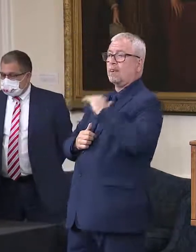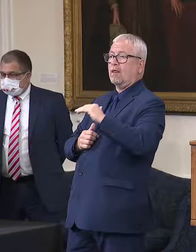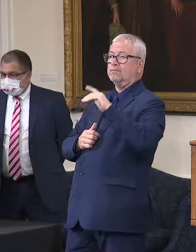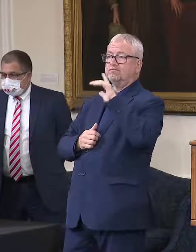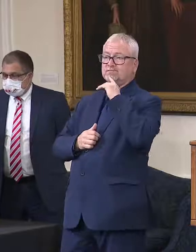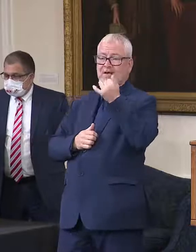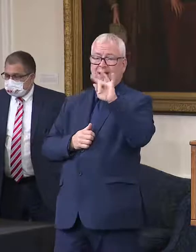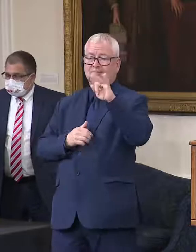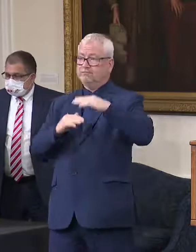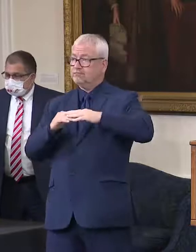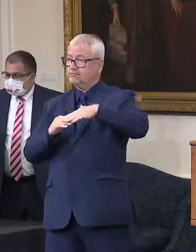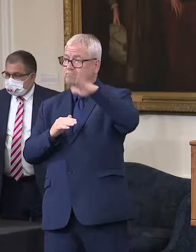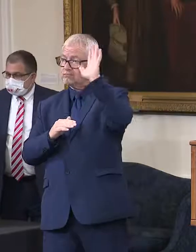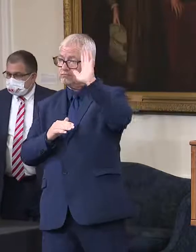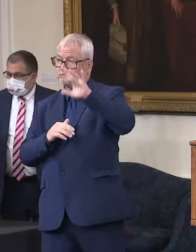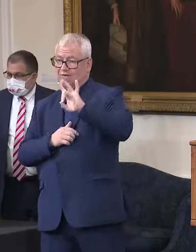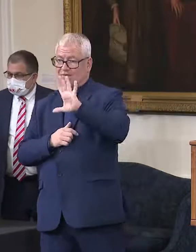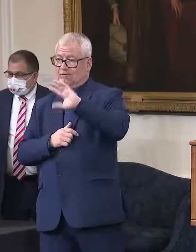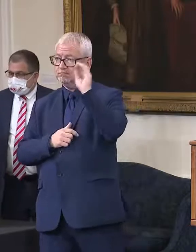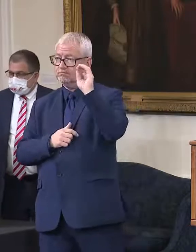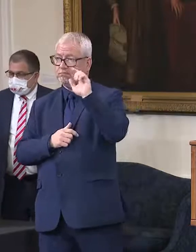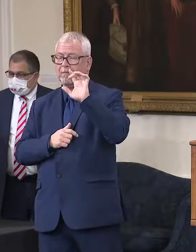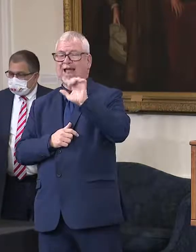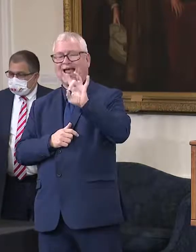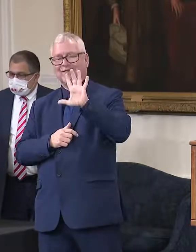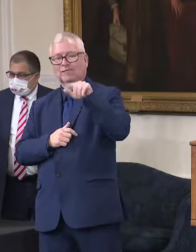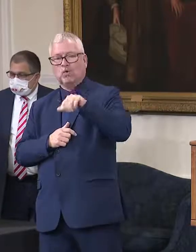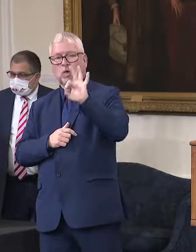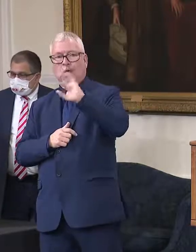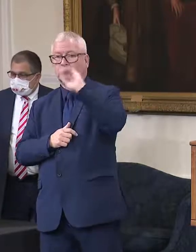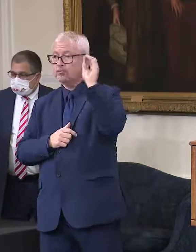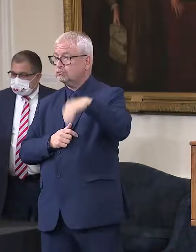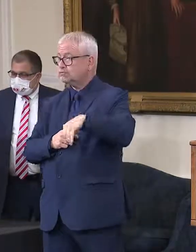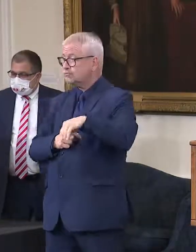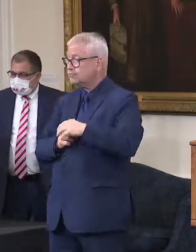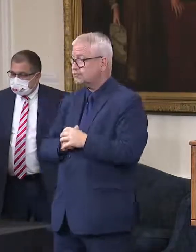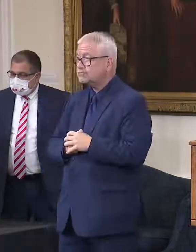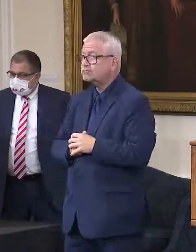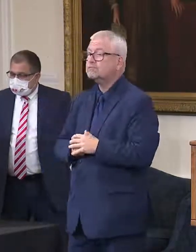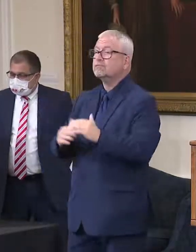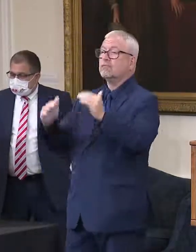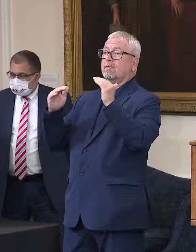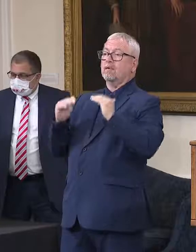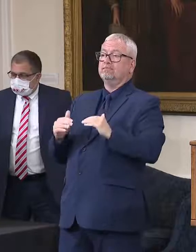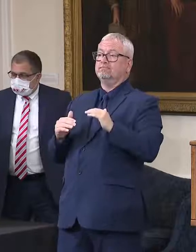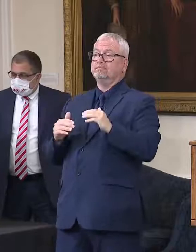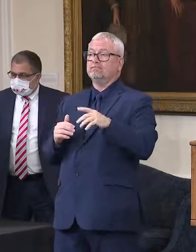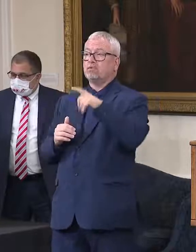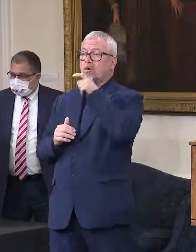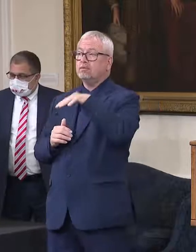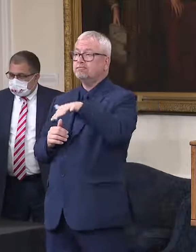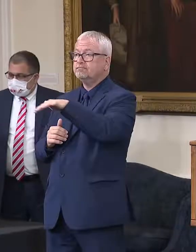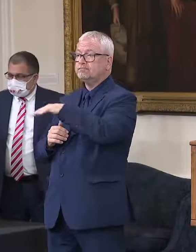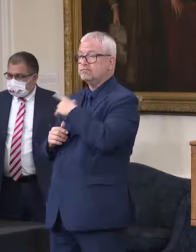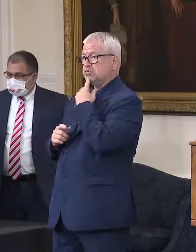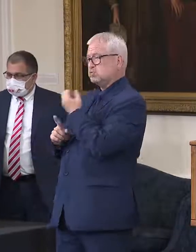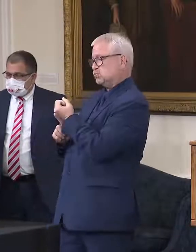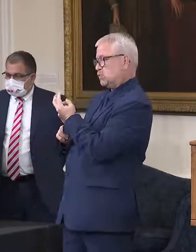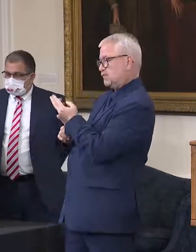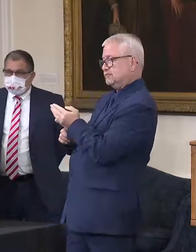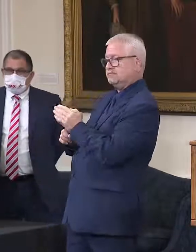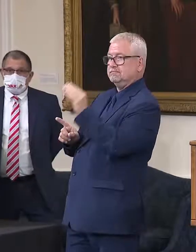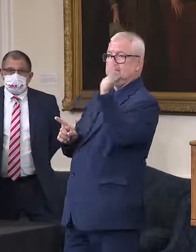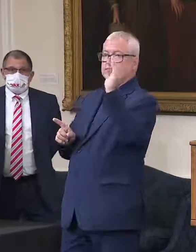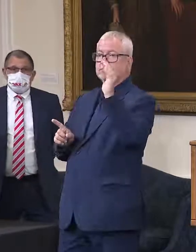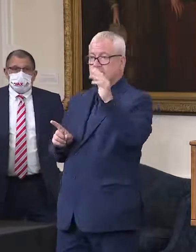85.9% of all Marylanders 18 and older have been vaccinated, and 84.9% of all